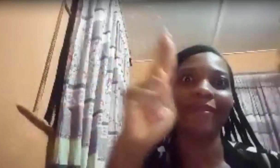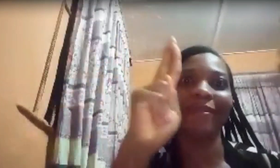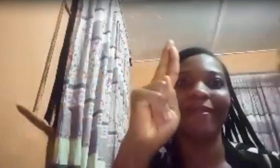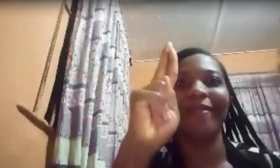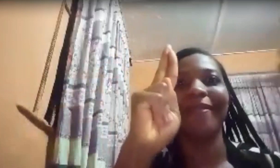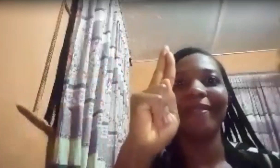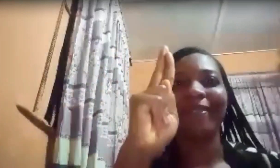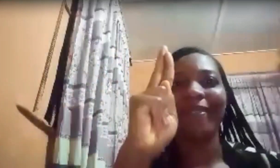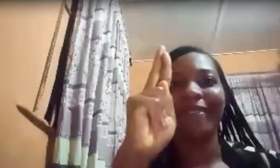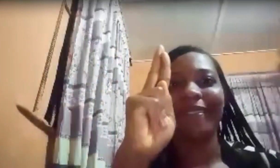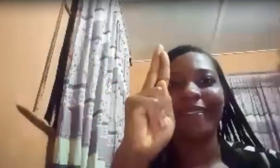S.